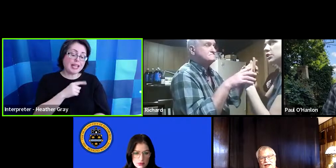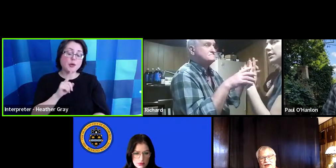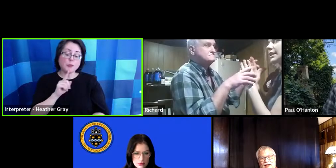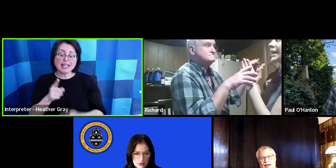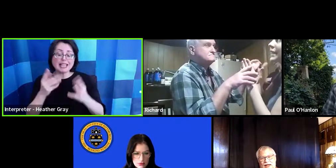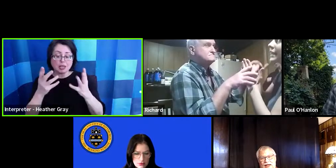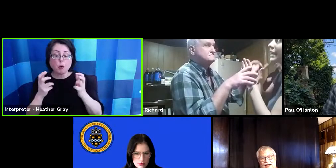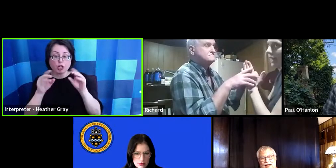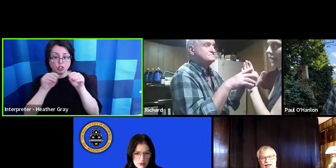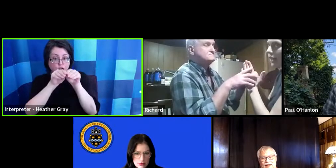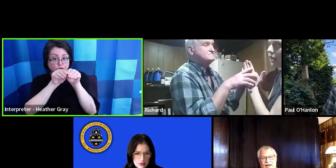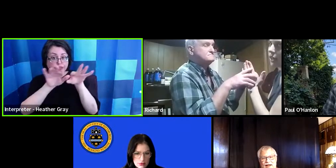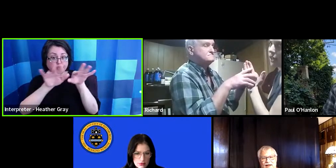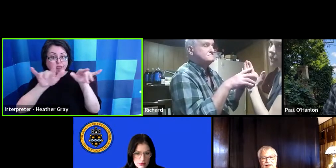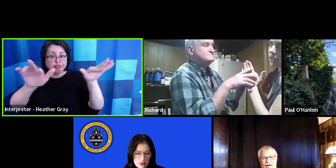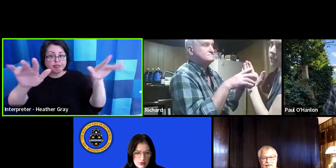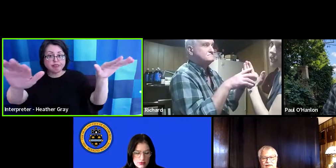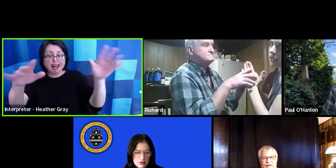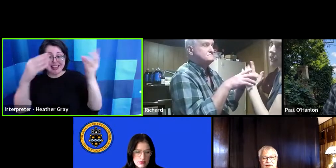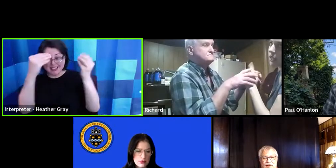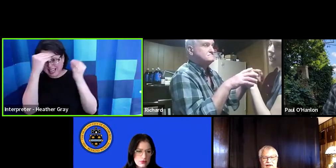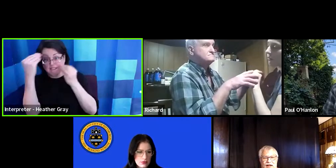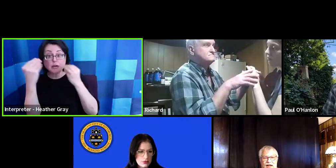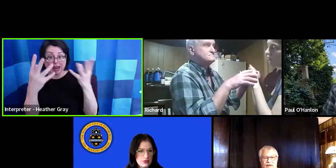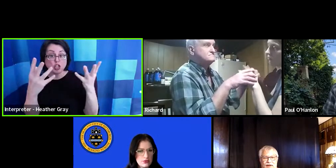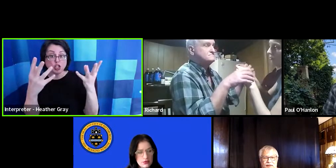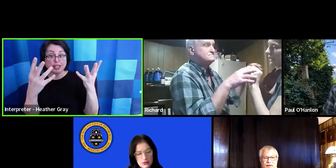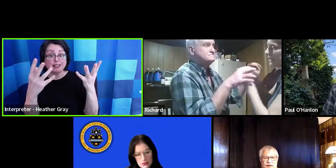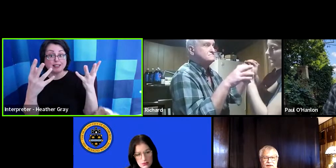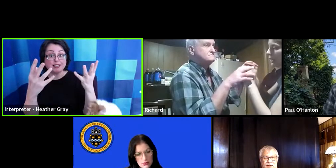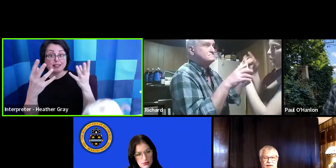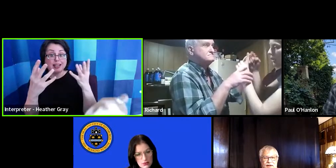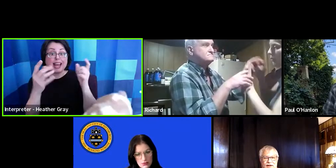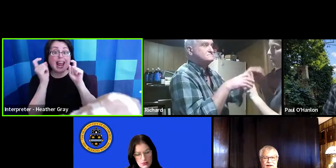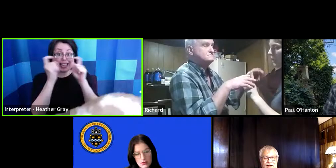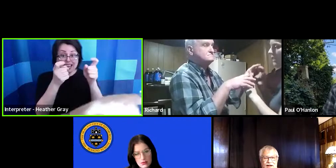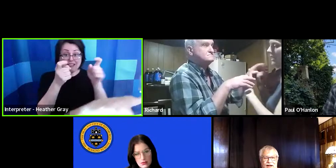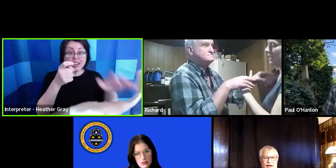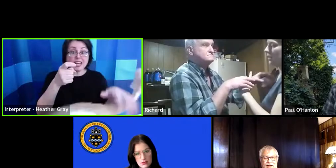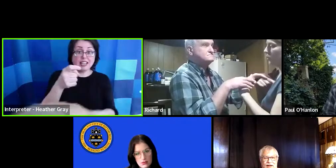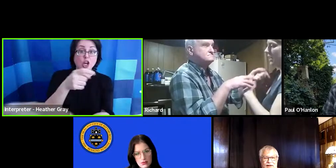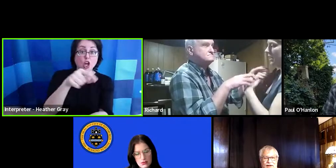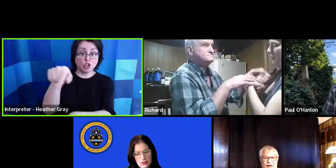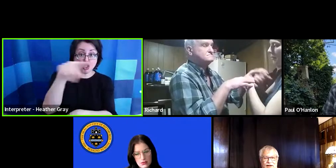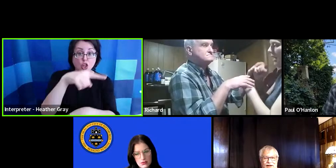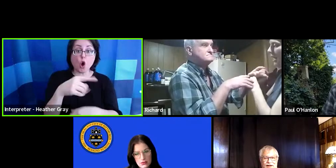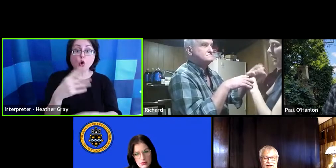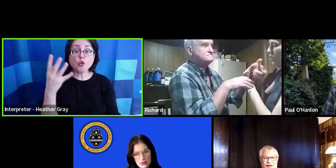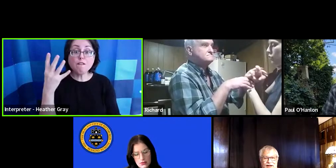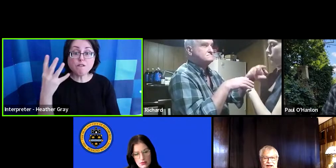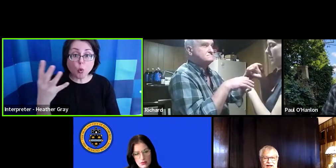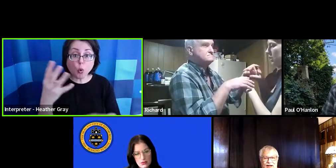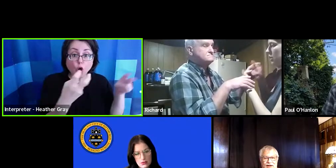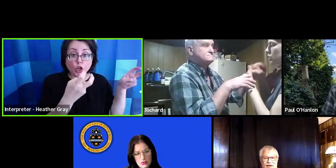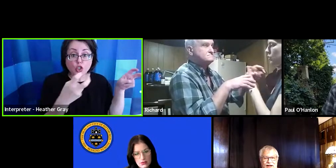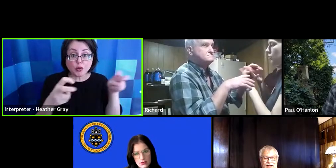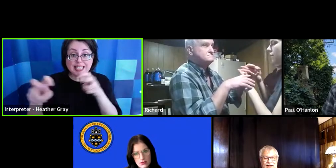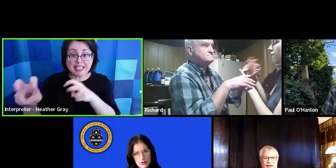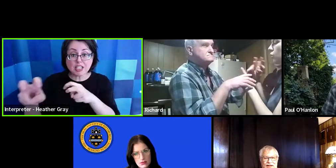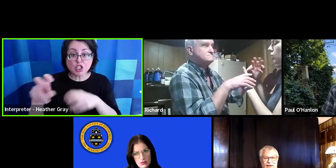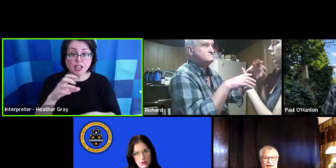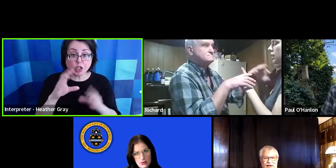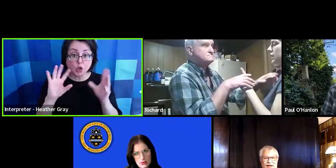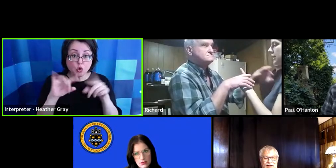distribute those points that we made into these 4 transition committee entities so